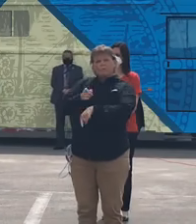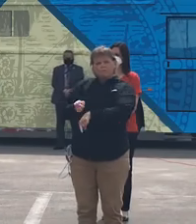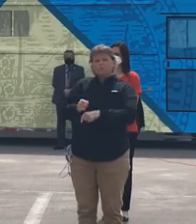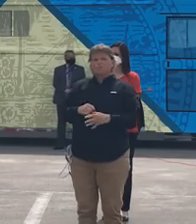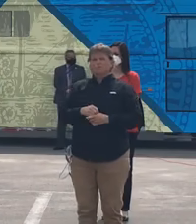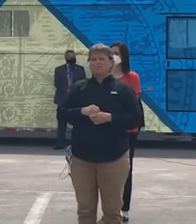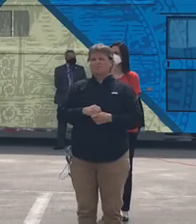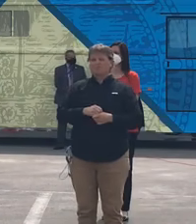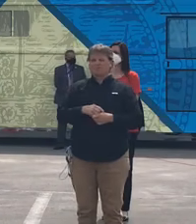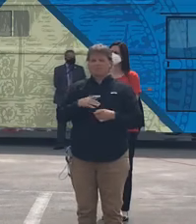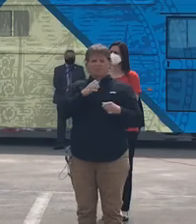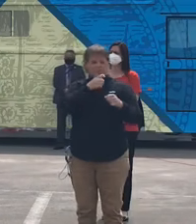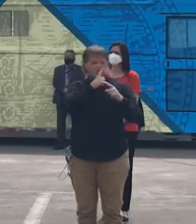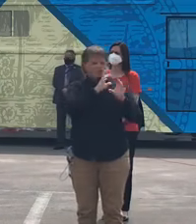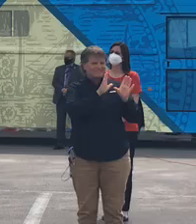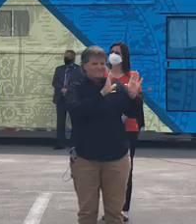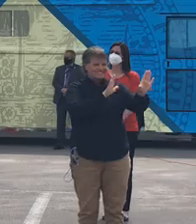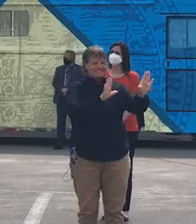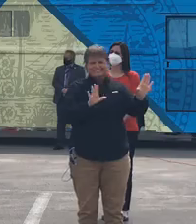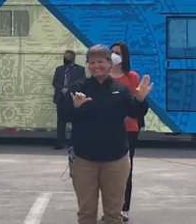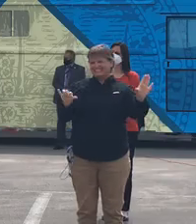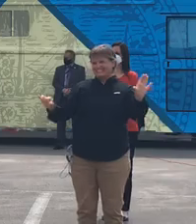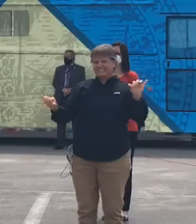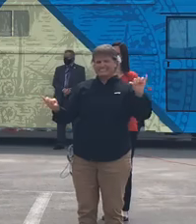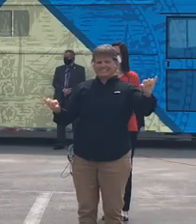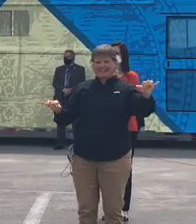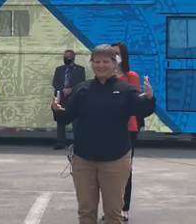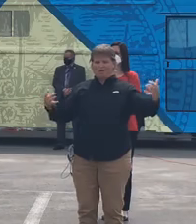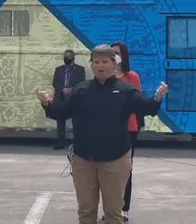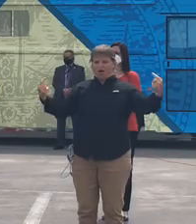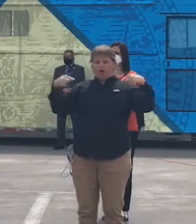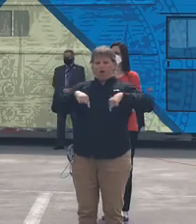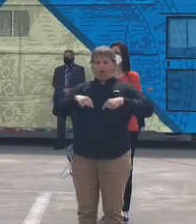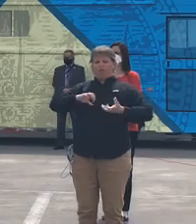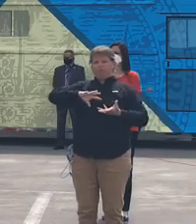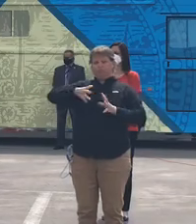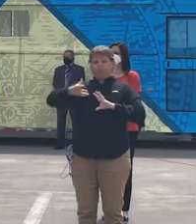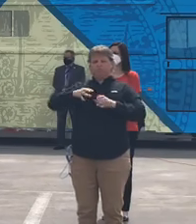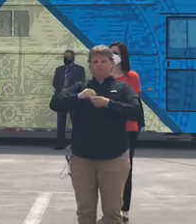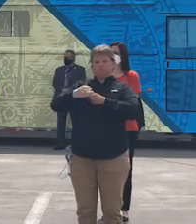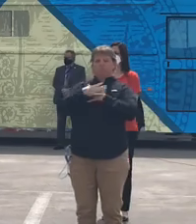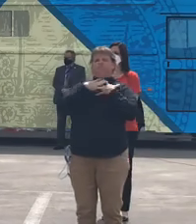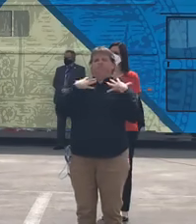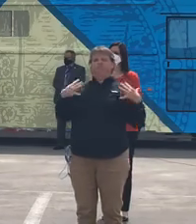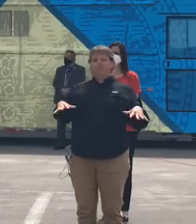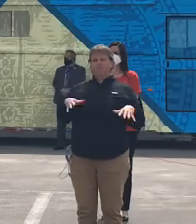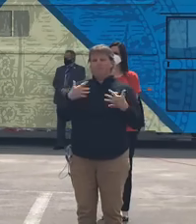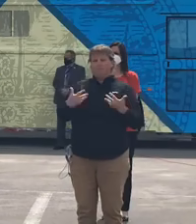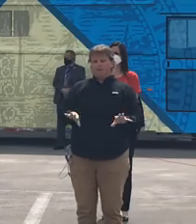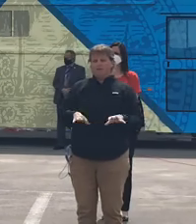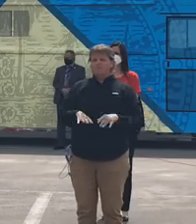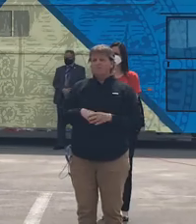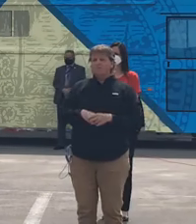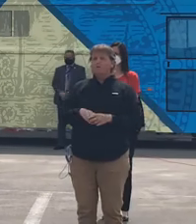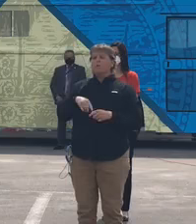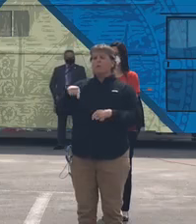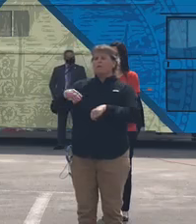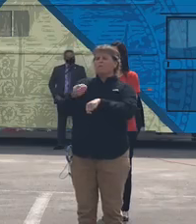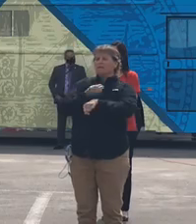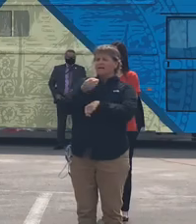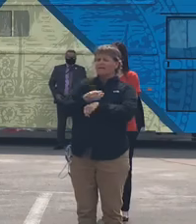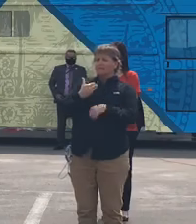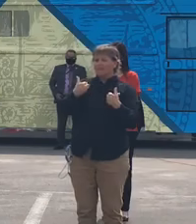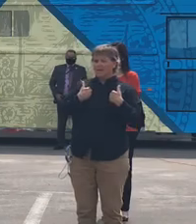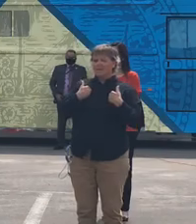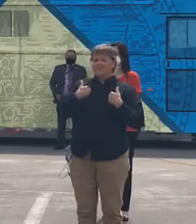forward. We also know, and I've talked with the mayor about this, a place like Miami, you constantly have international flights coming in